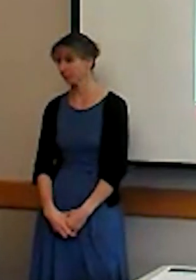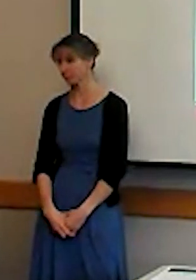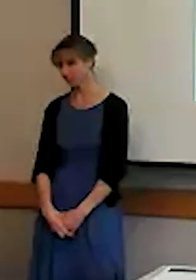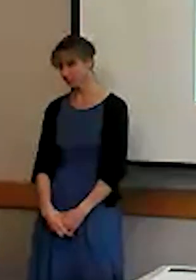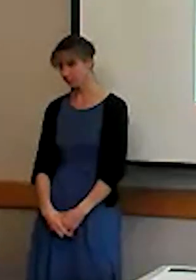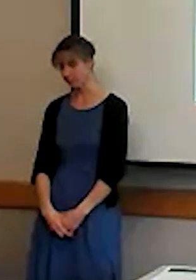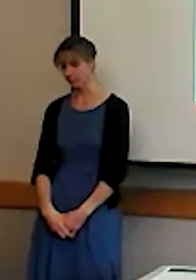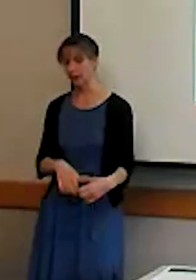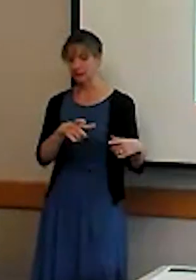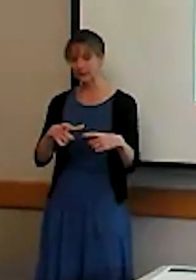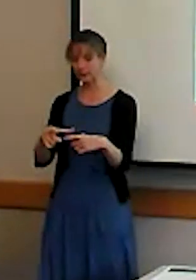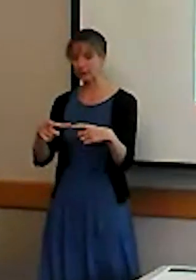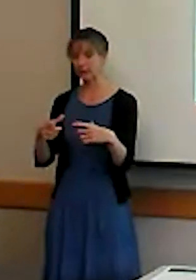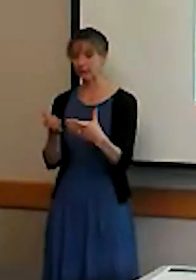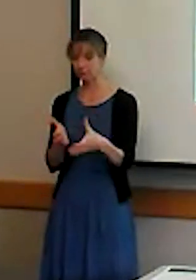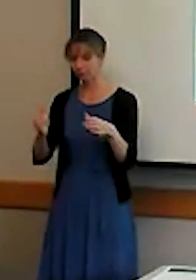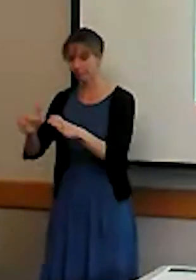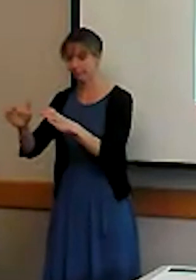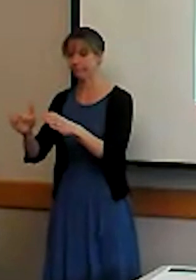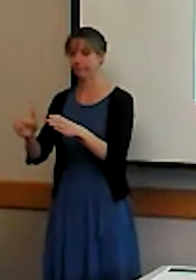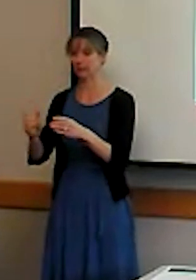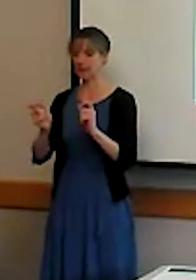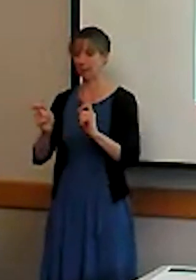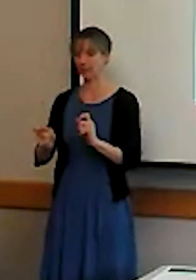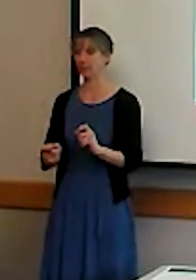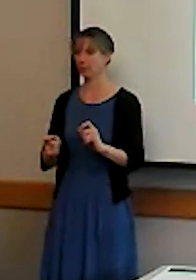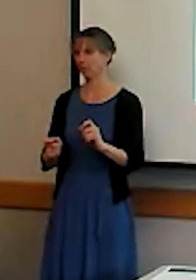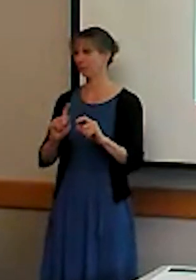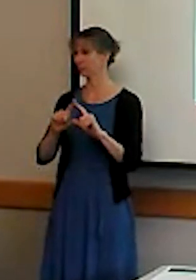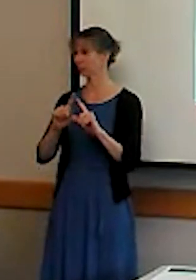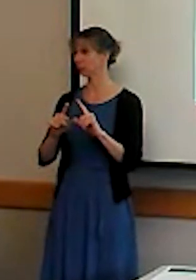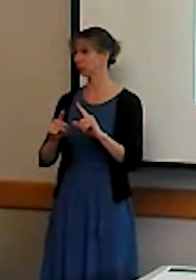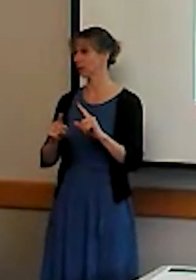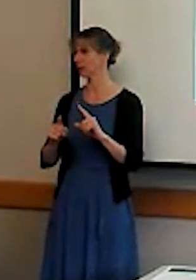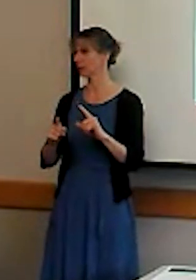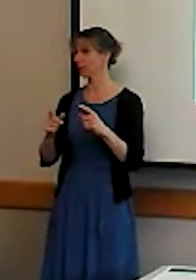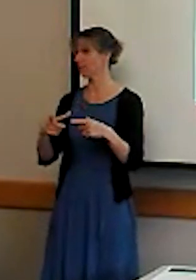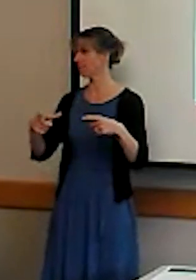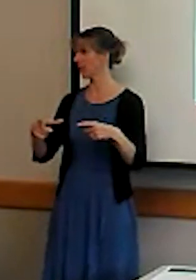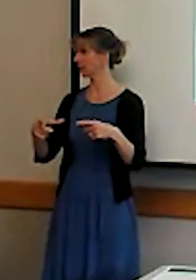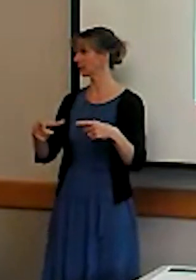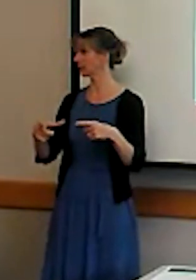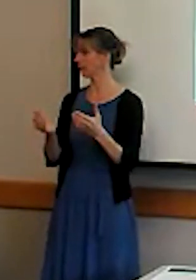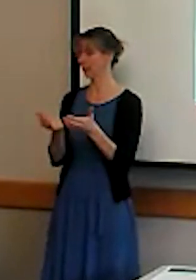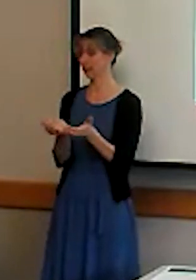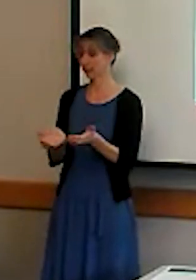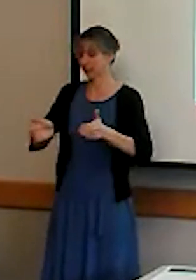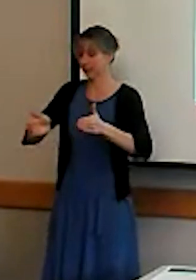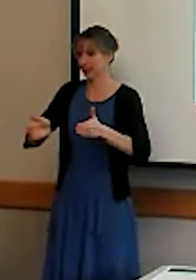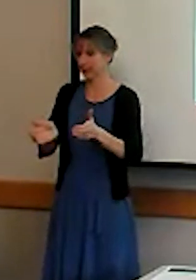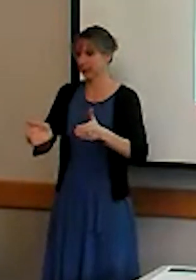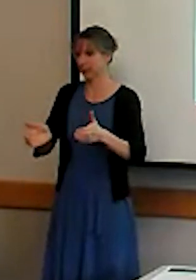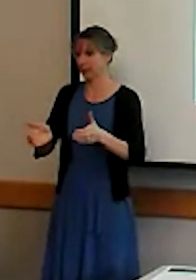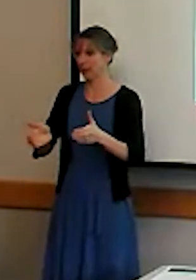Adapted dishes and plates. We have all these like plates that have the sides on them. So if